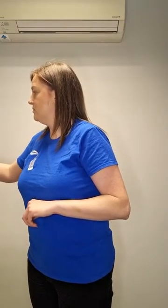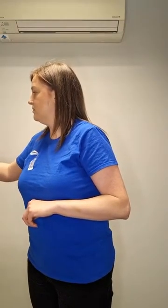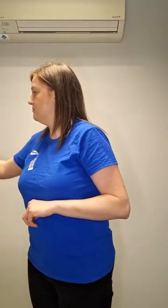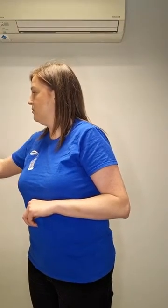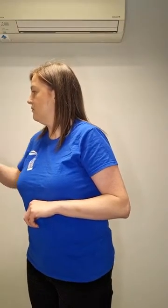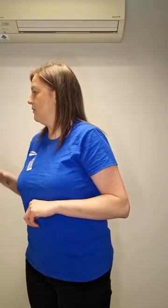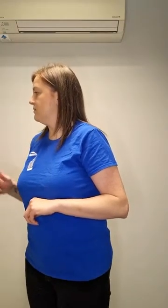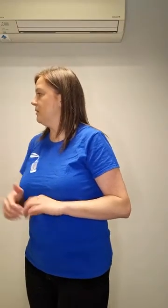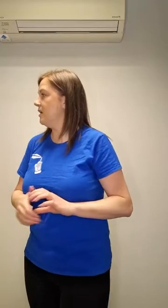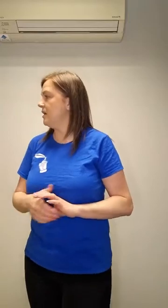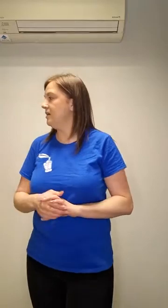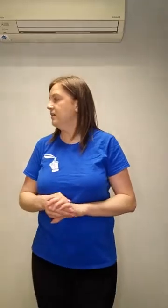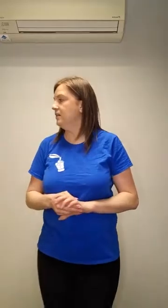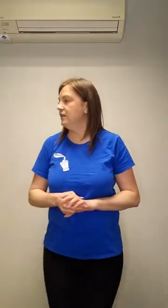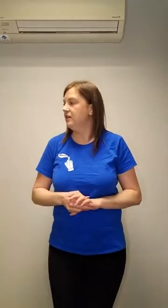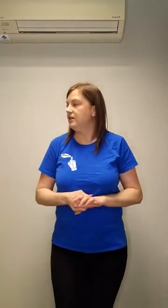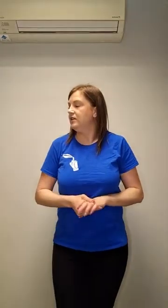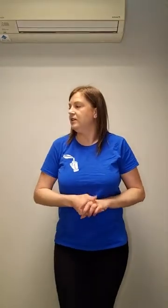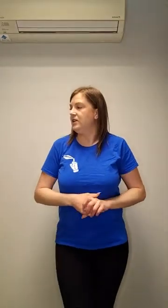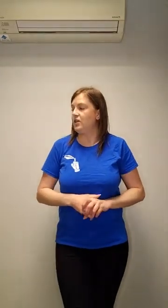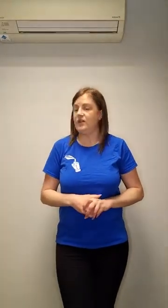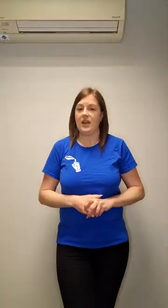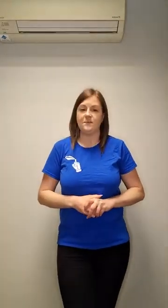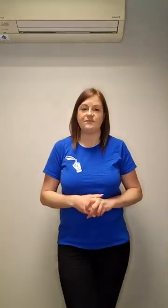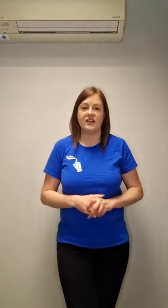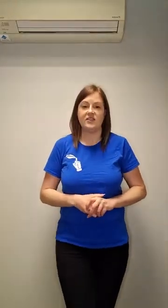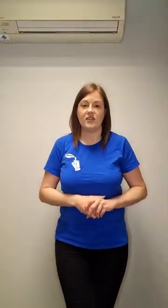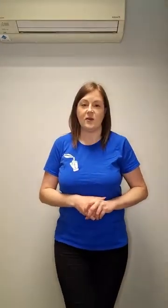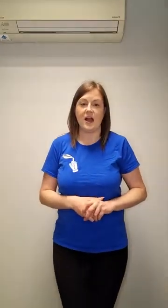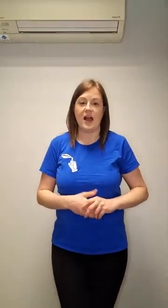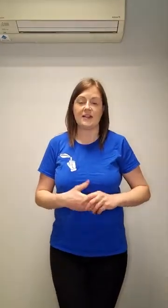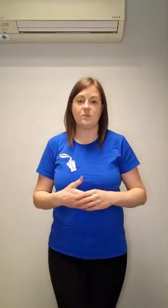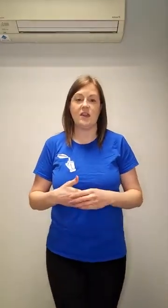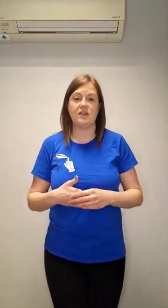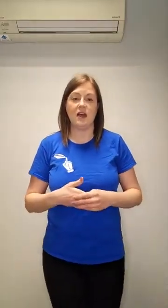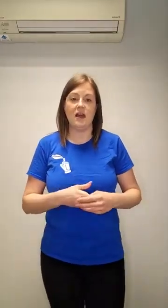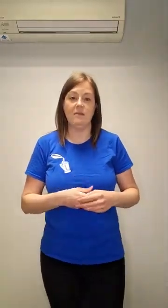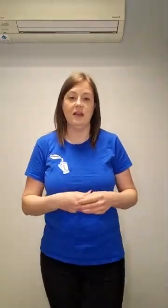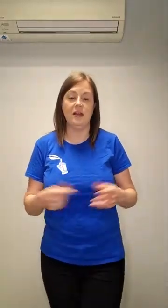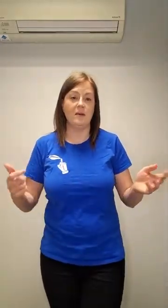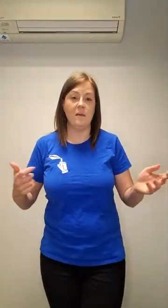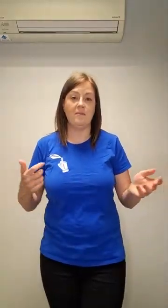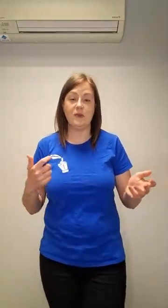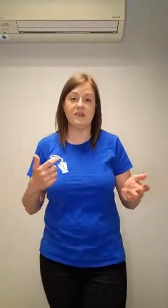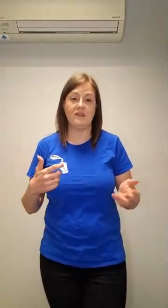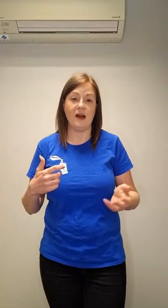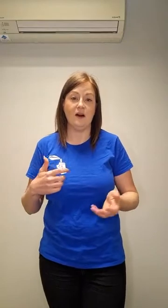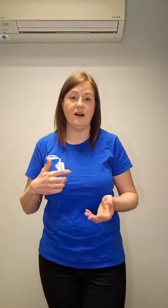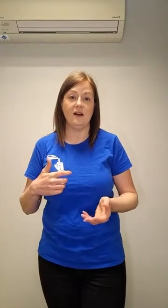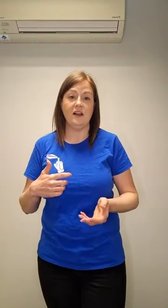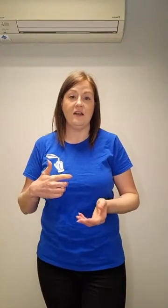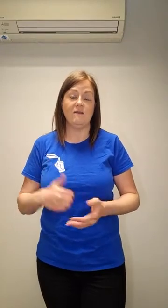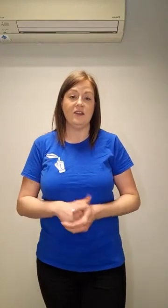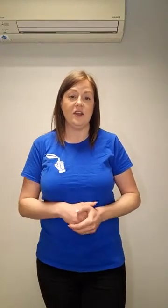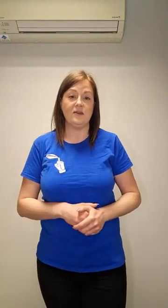Just move those away. Okie dokie. So, as with most of our videos